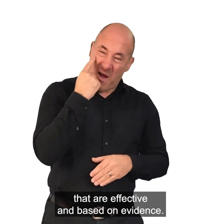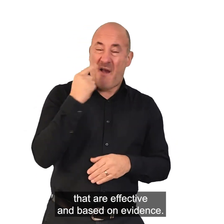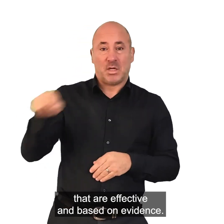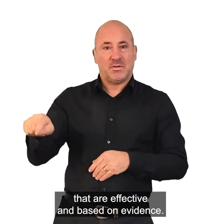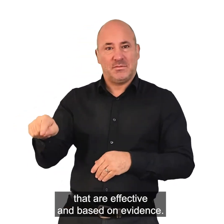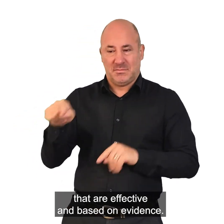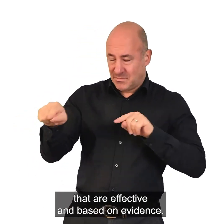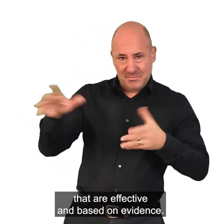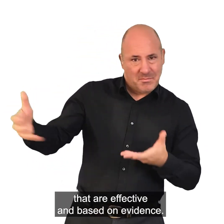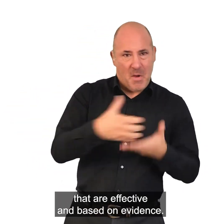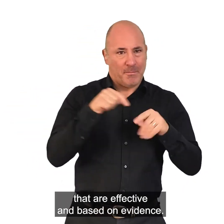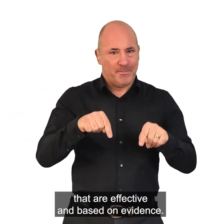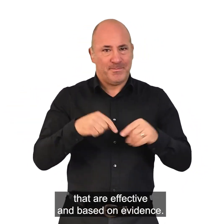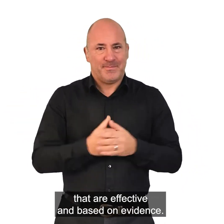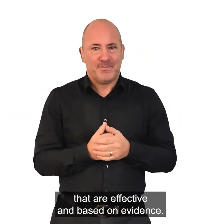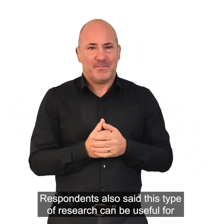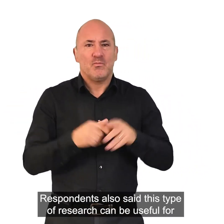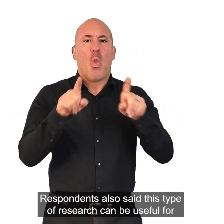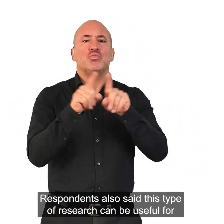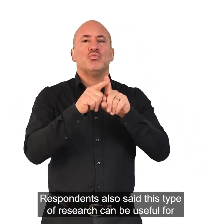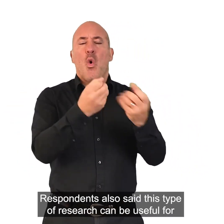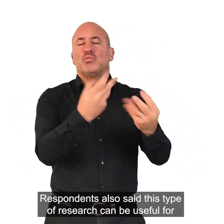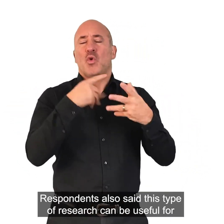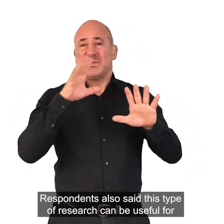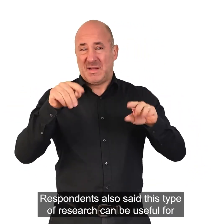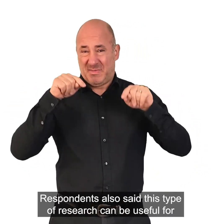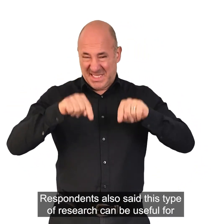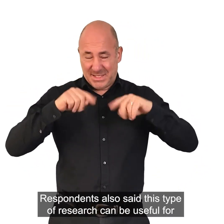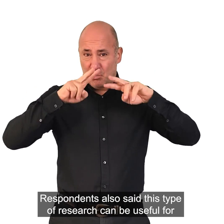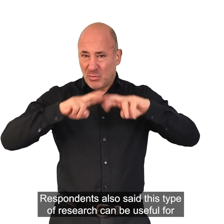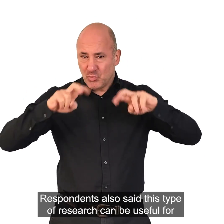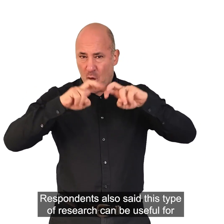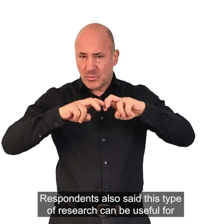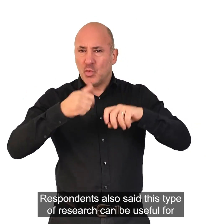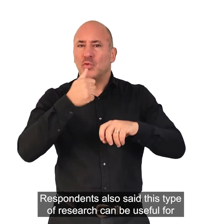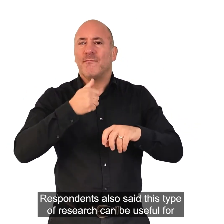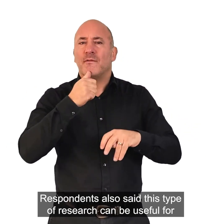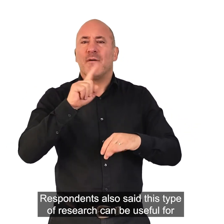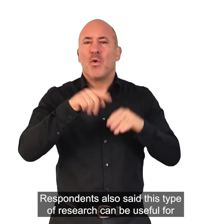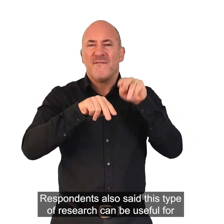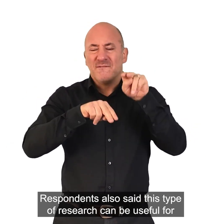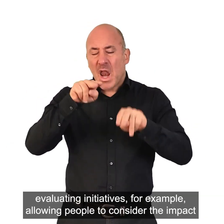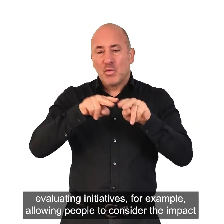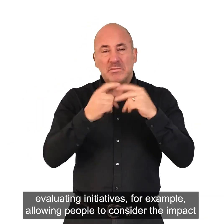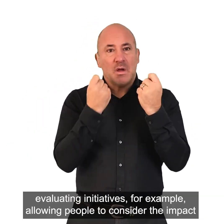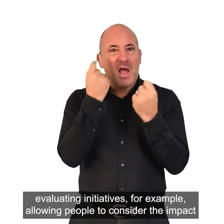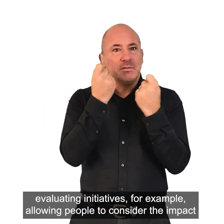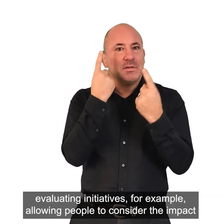that are effective and based on evidence. Respondents also said this type of research can be useful for